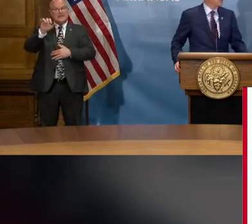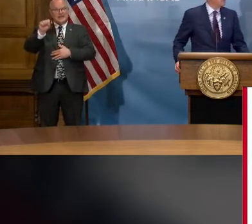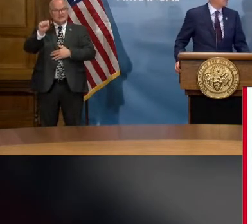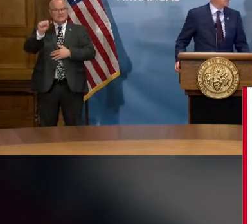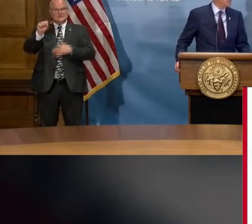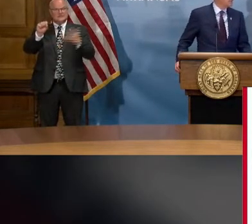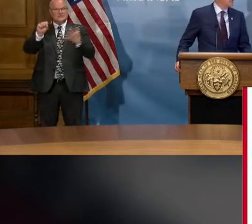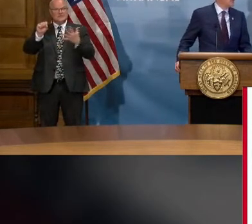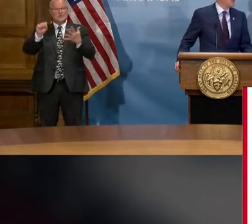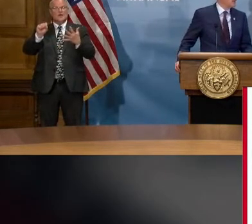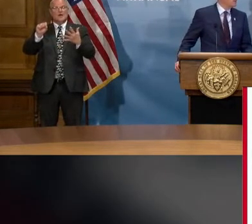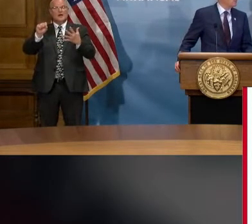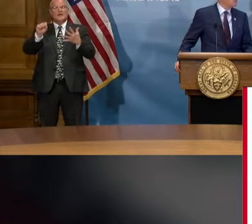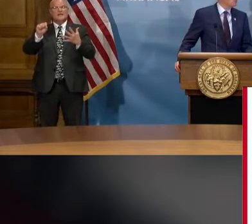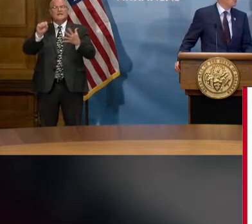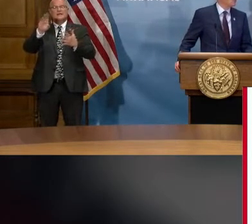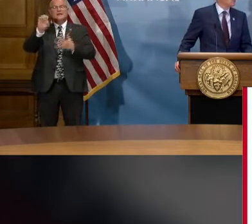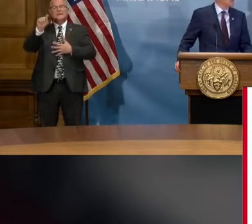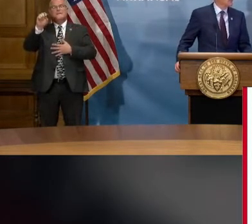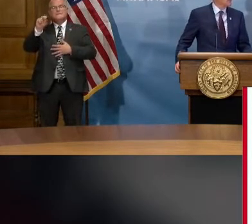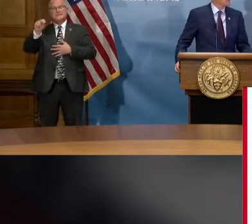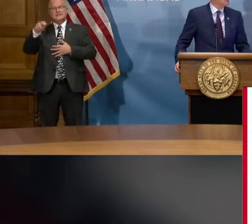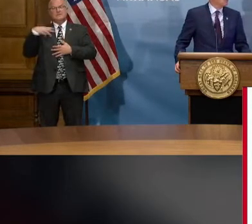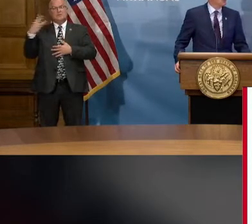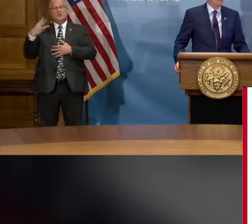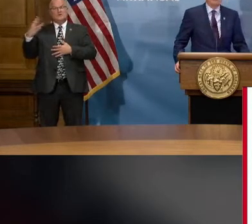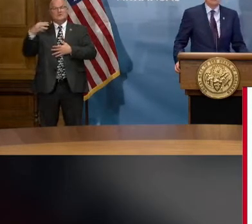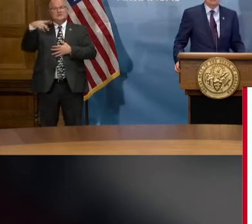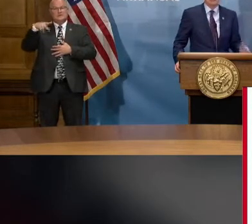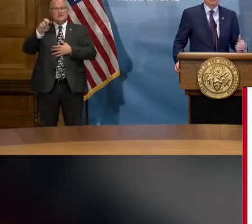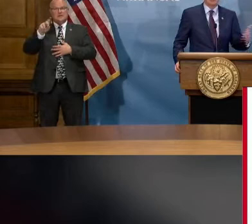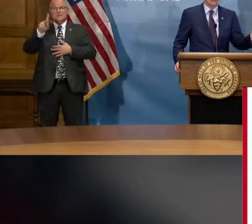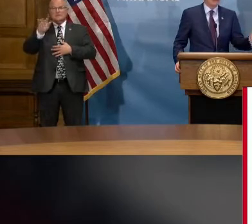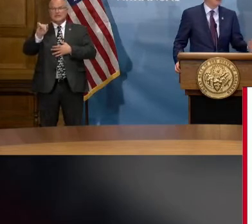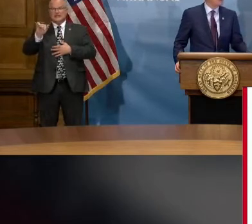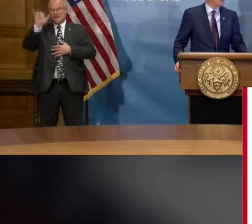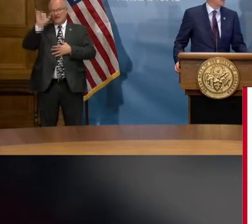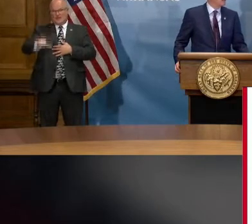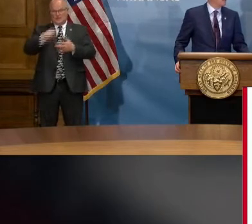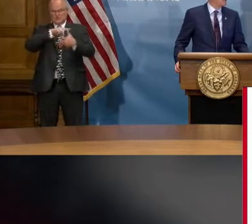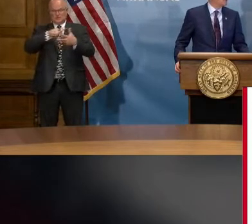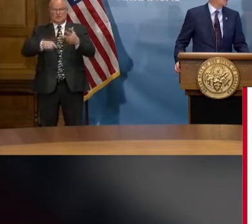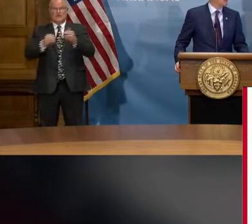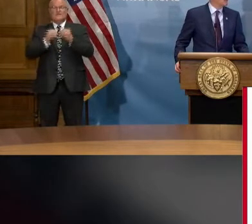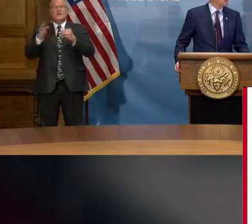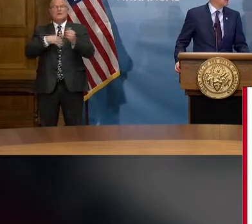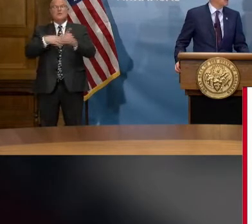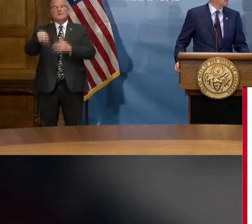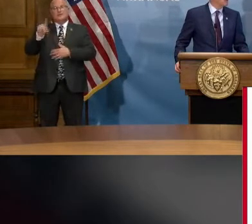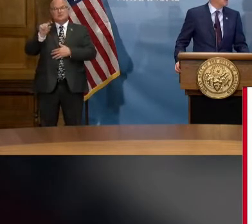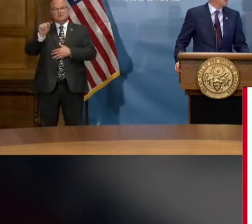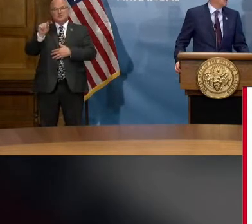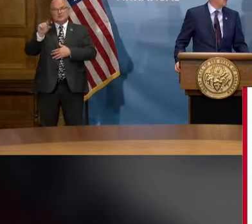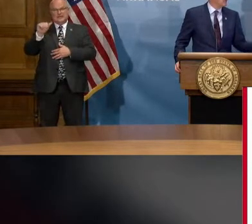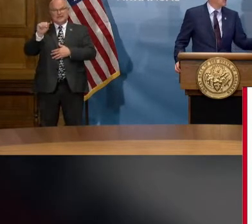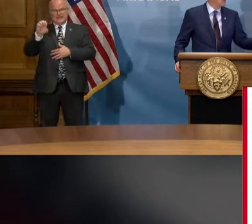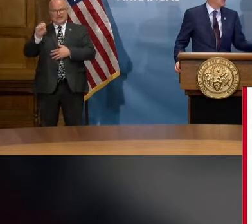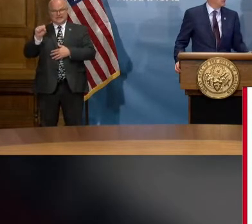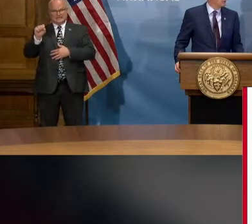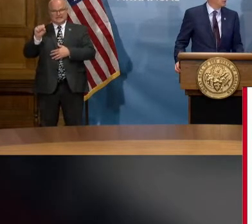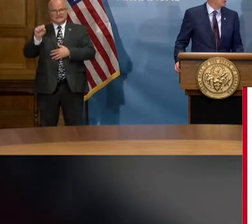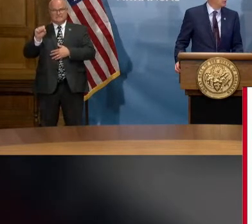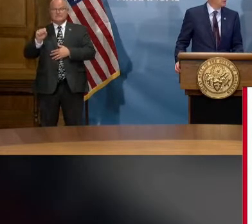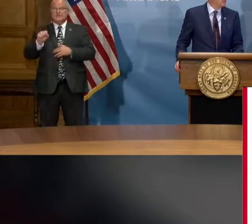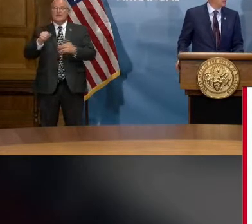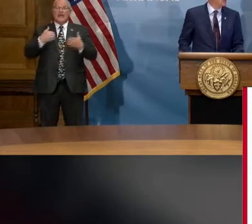the population counties, Benton, Washington, Pulaski, for those counties that have over 20 cases. We continue to